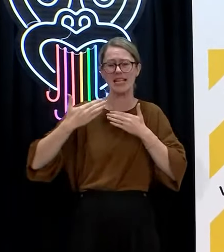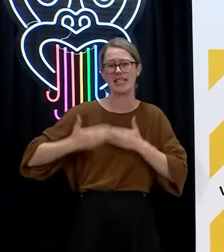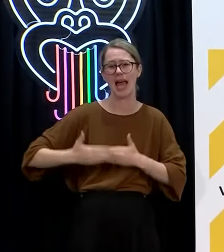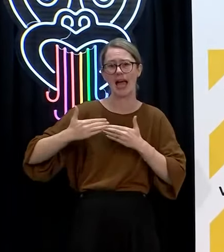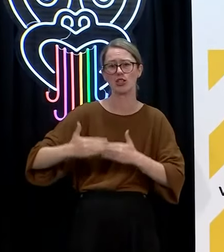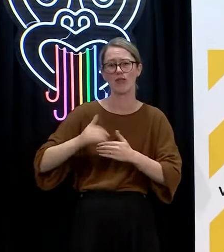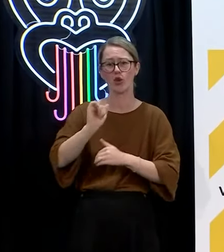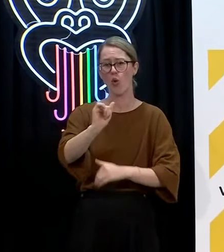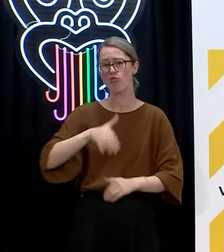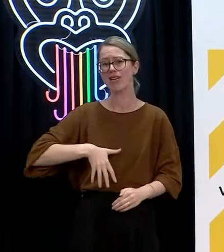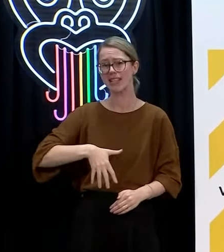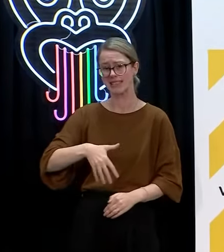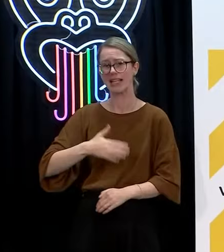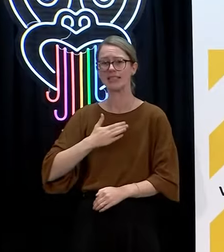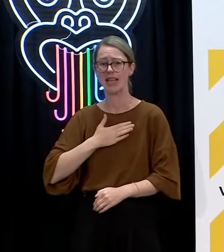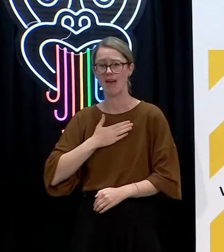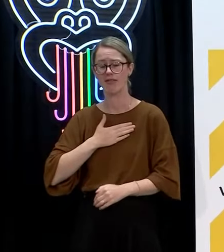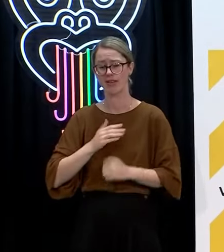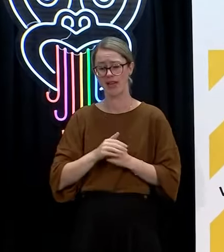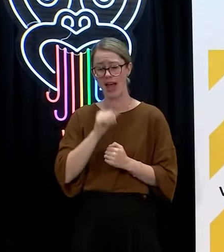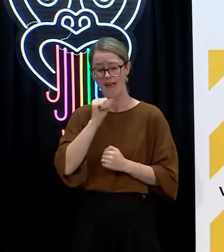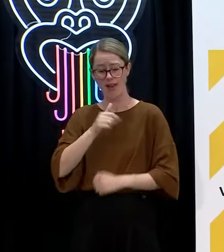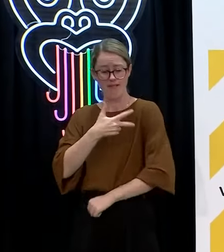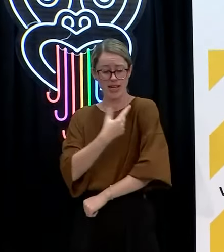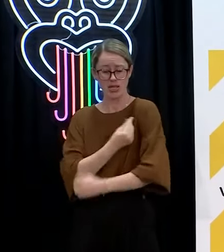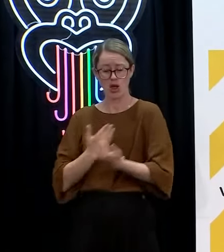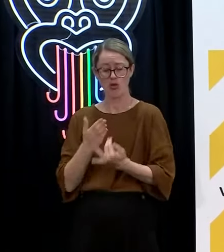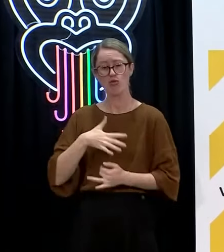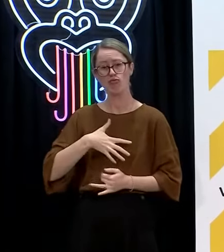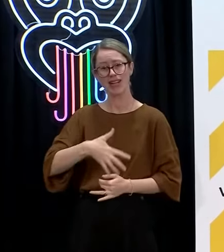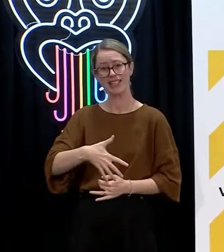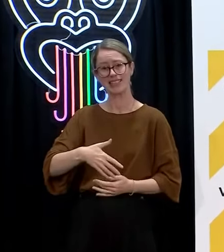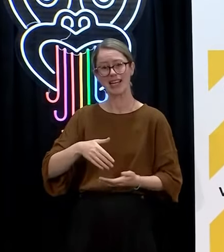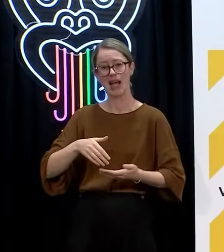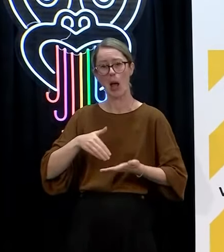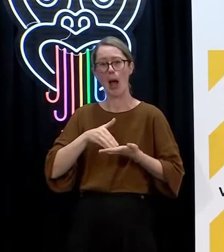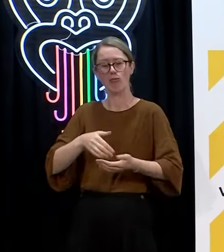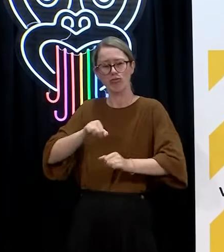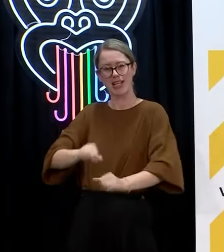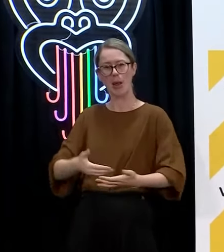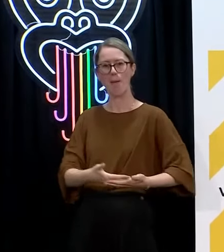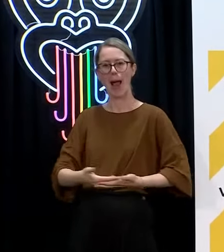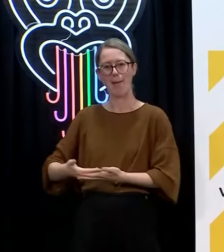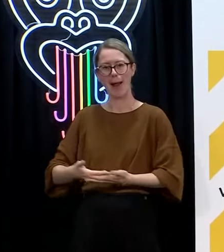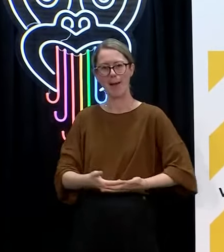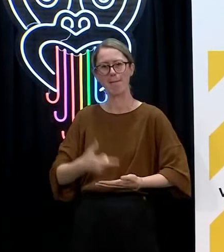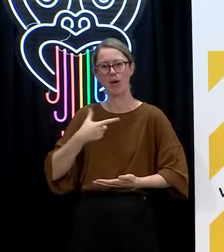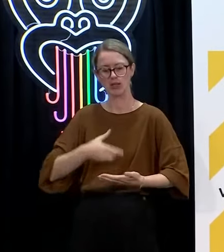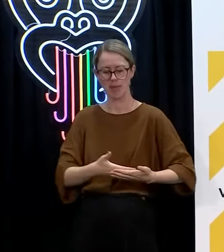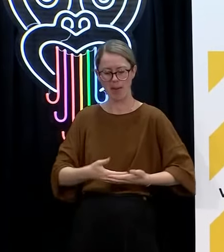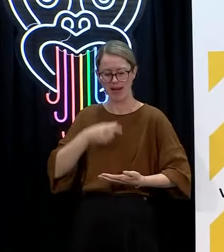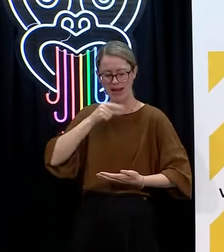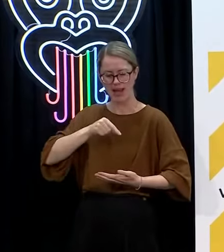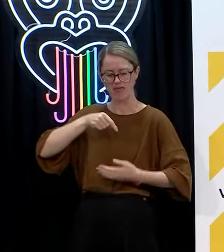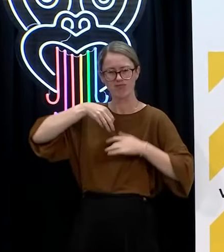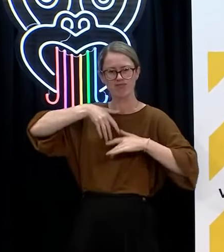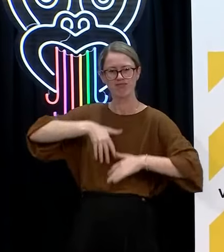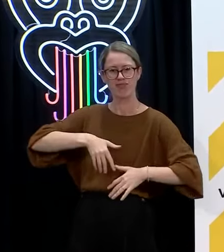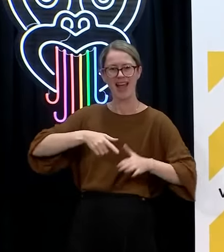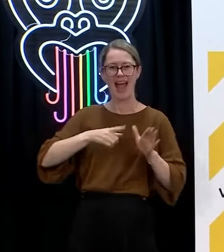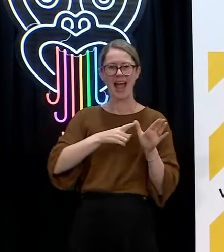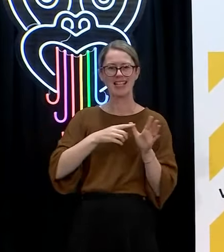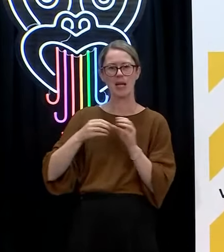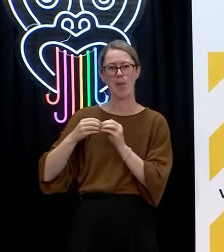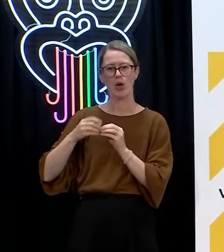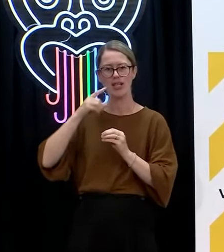pregnancy, and vaccinating during pregnancy also helps protect your baby, as there is evidence that infants can get antibodies of the